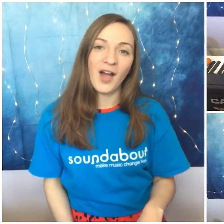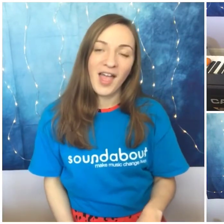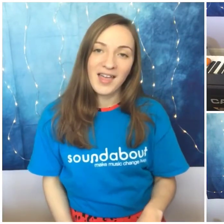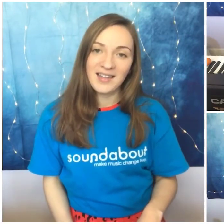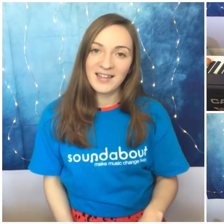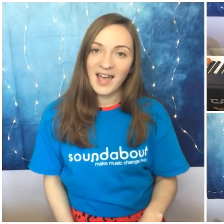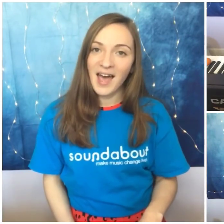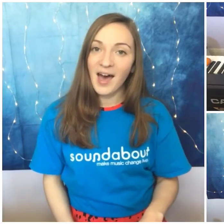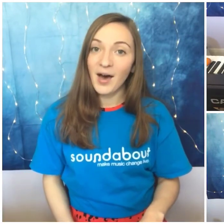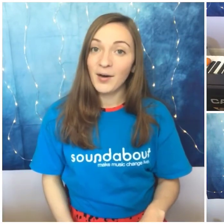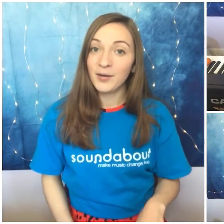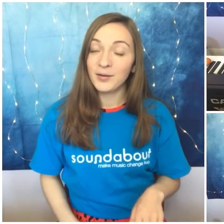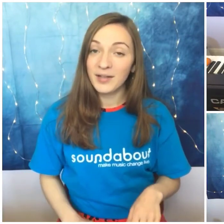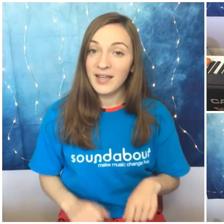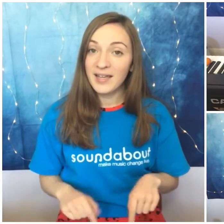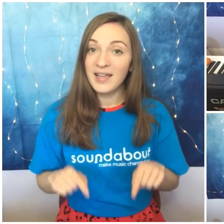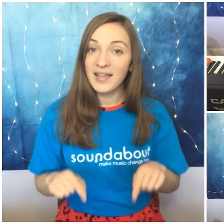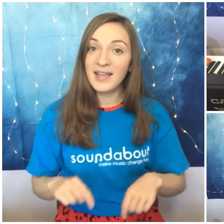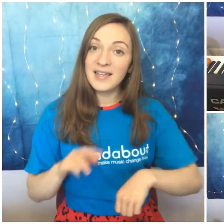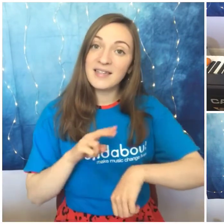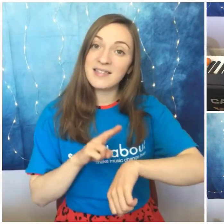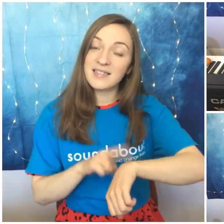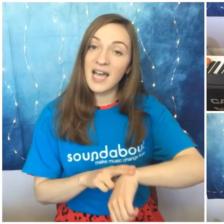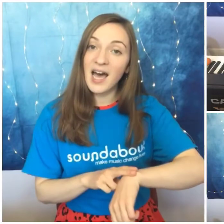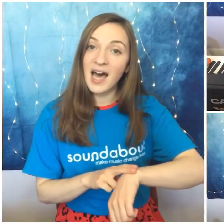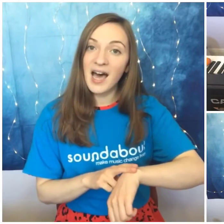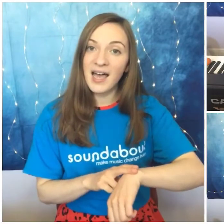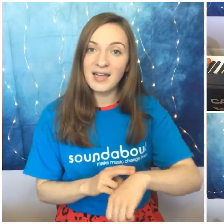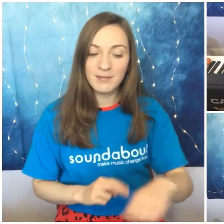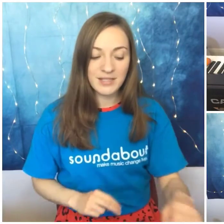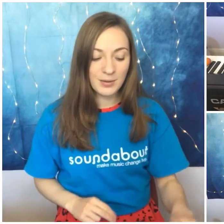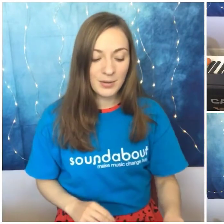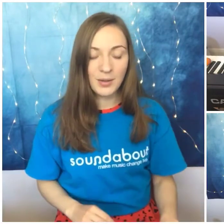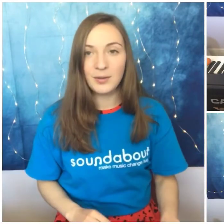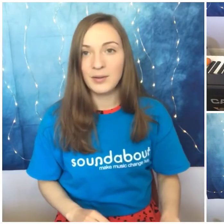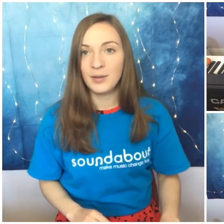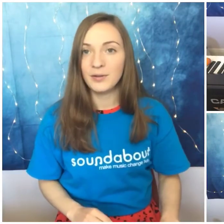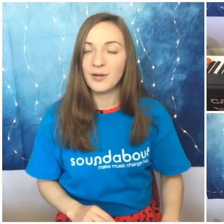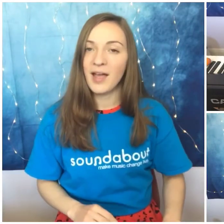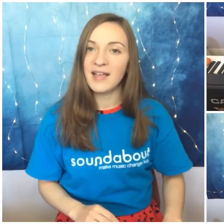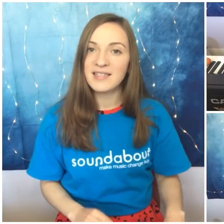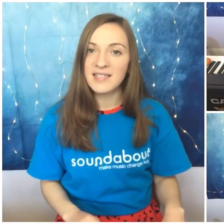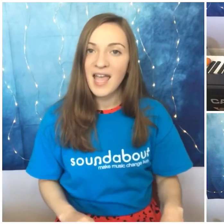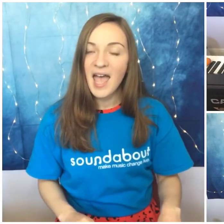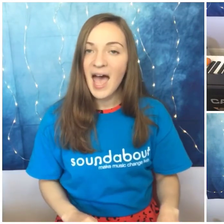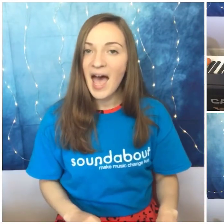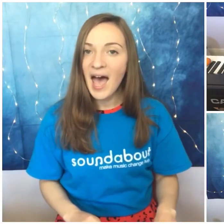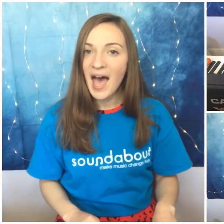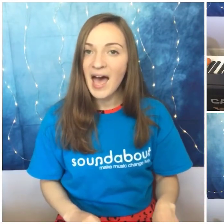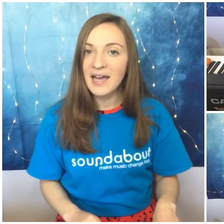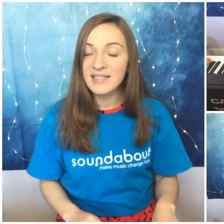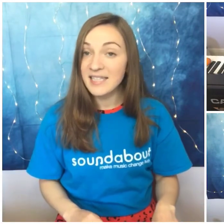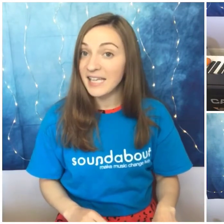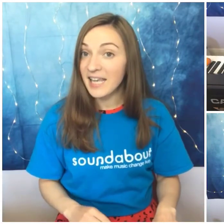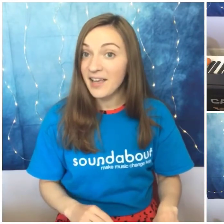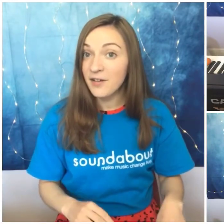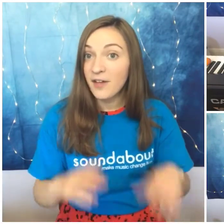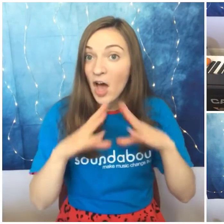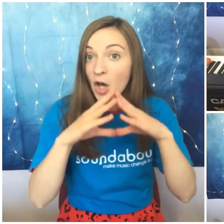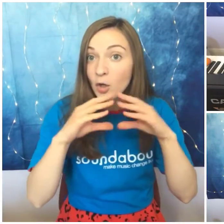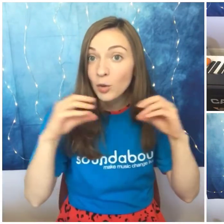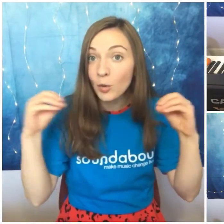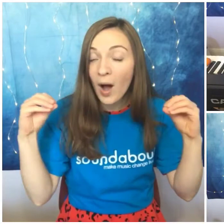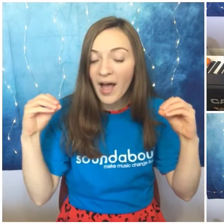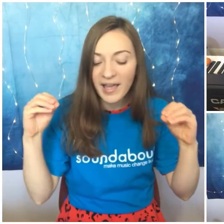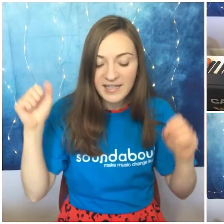1, 2, 3, 4. Now it's time to rest and give